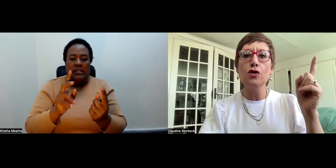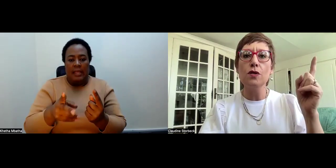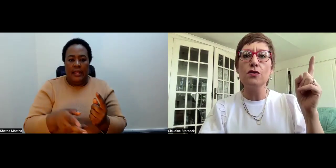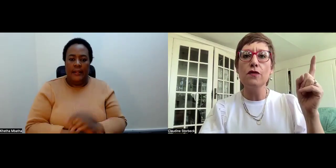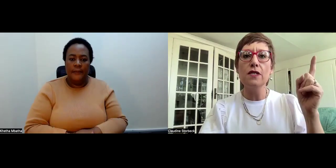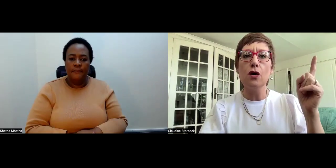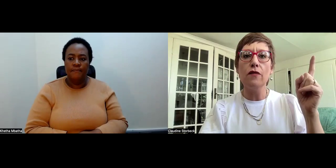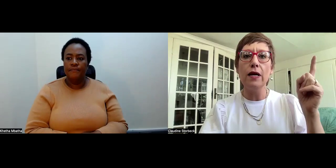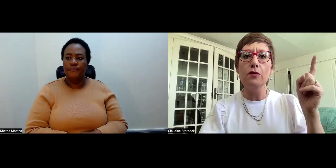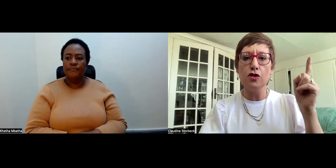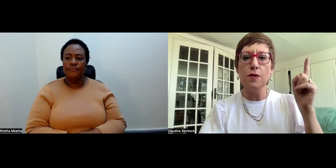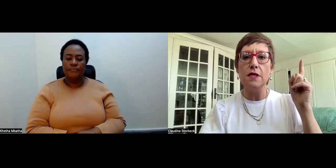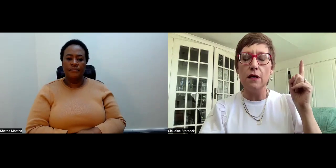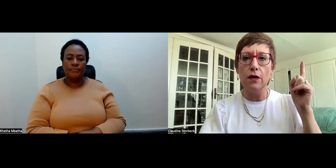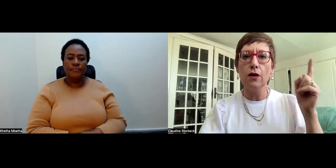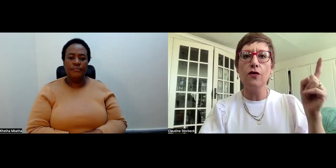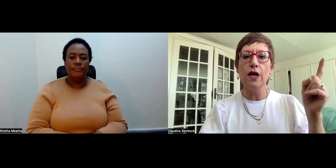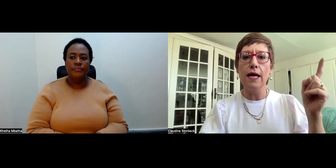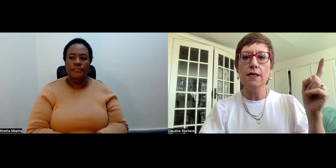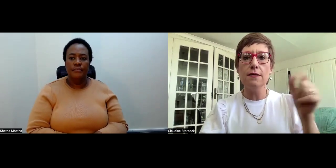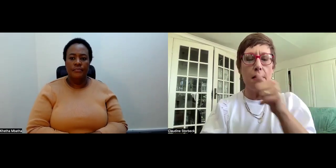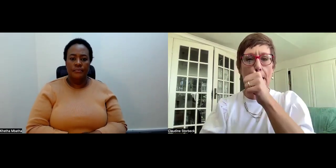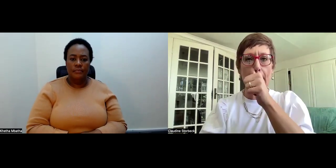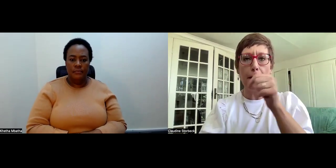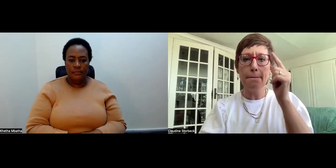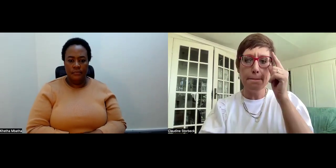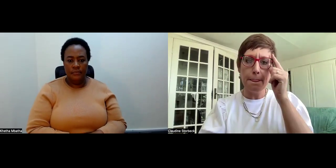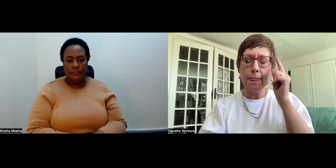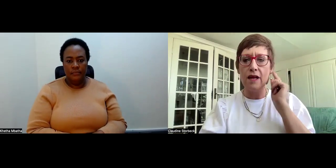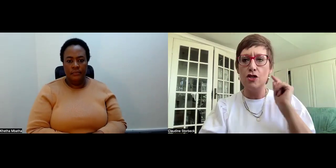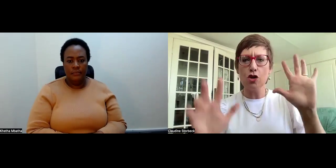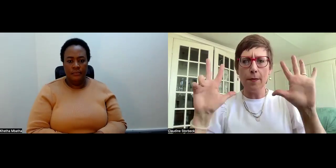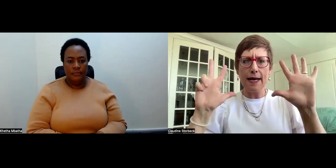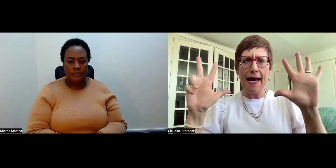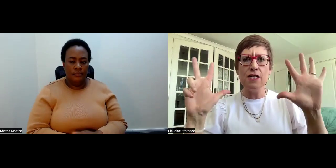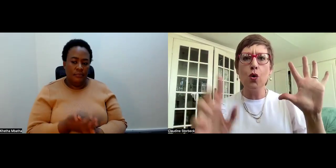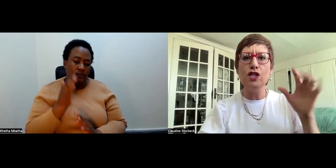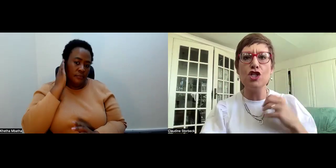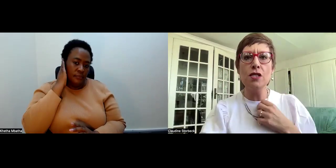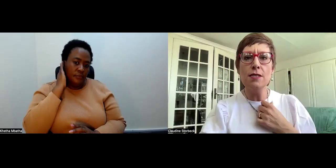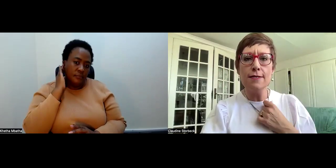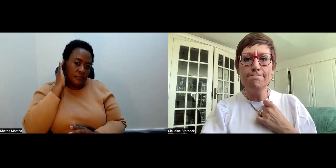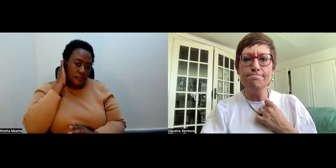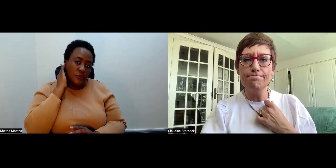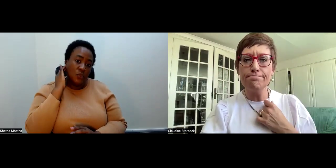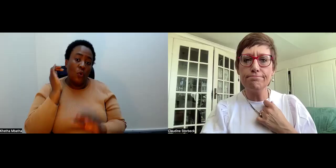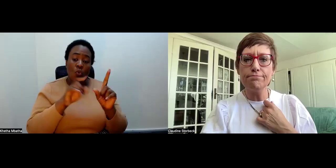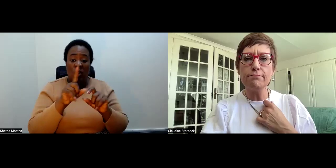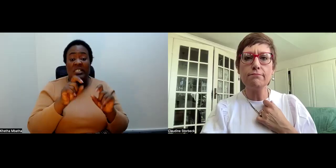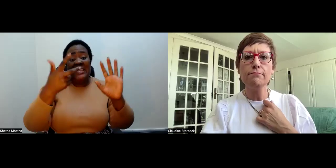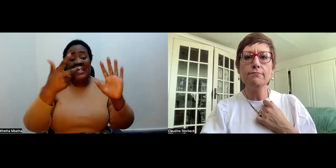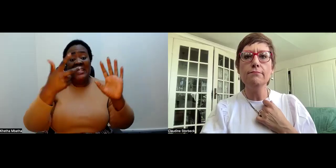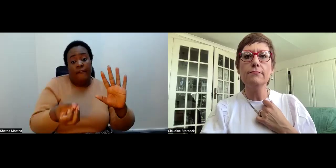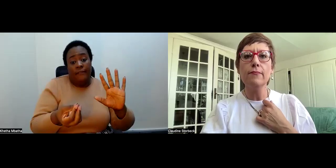All your polls, quizzes, and surveys are available for this meeting. Create. So it's got about 8 questions.